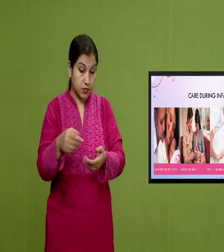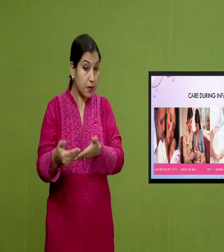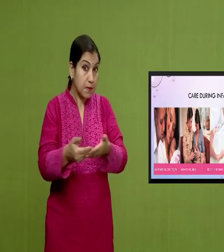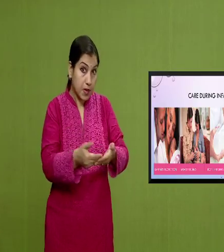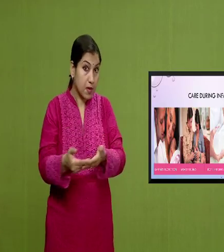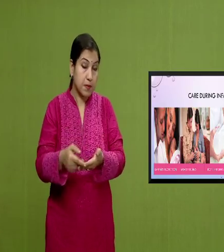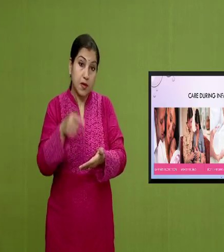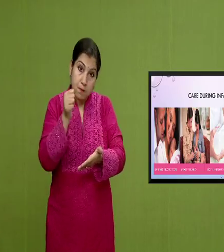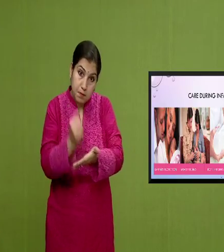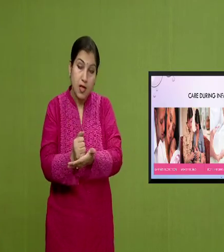baby must